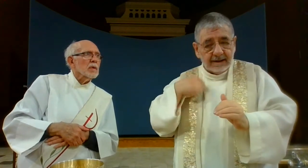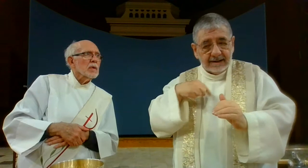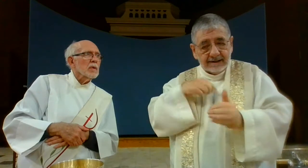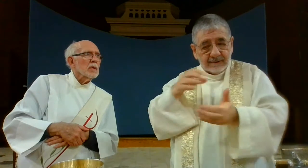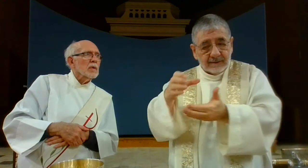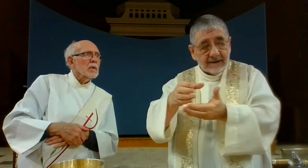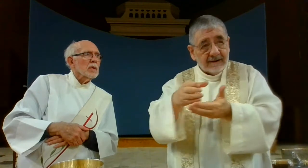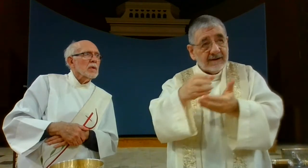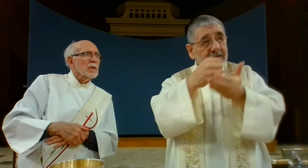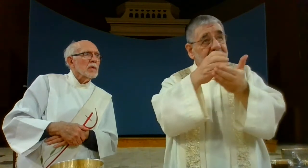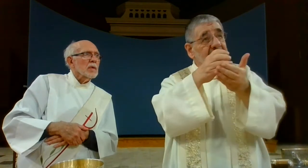we offer You.